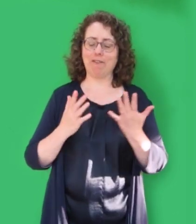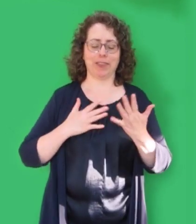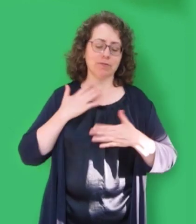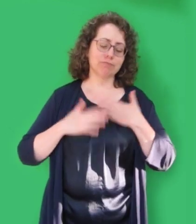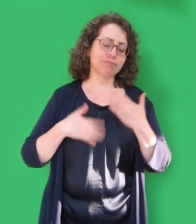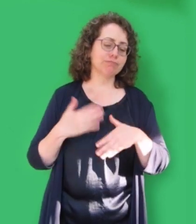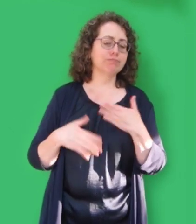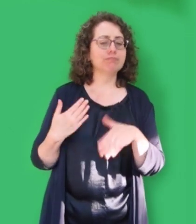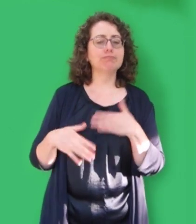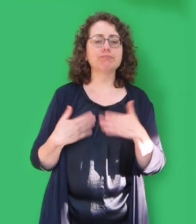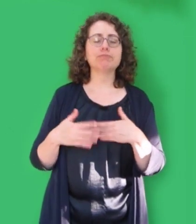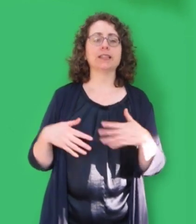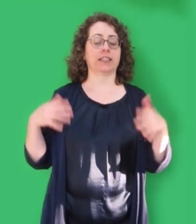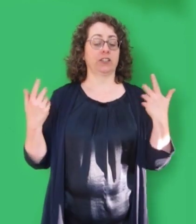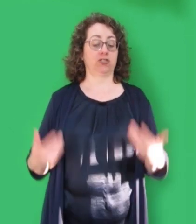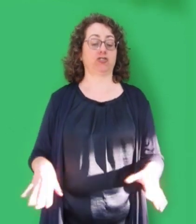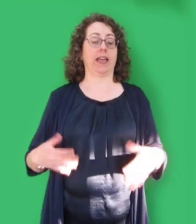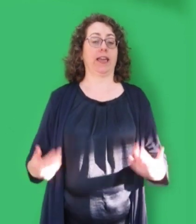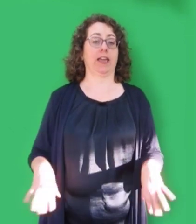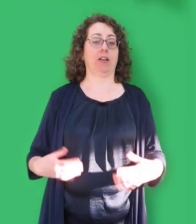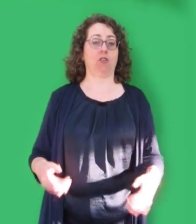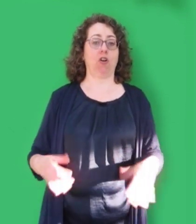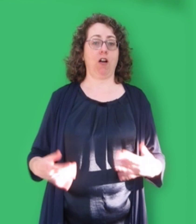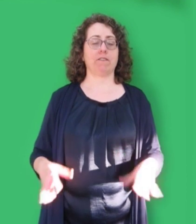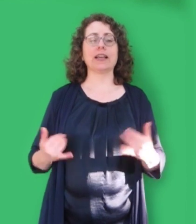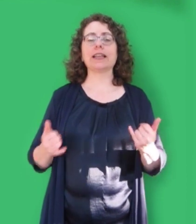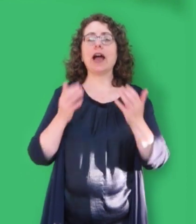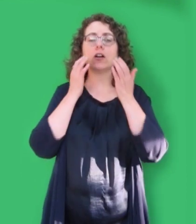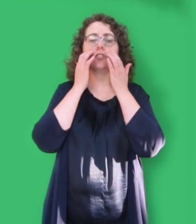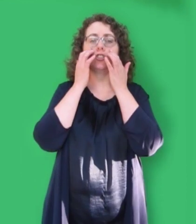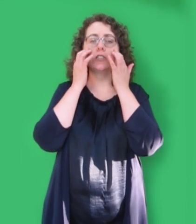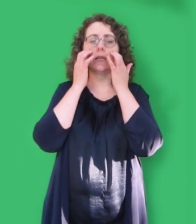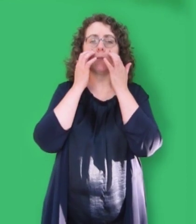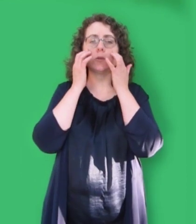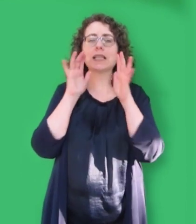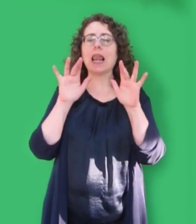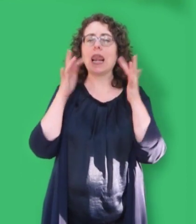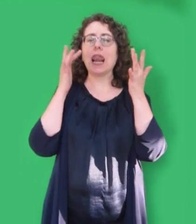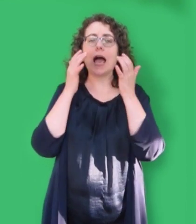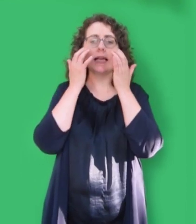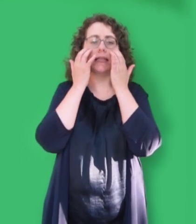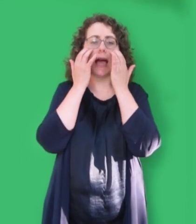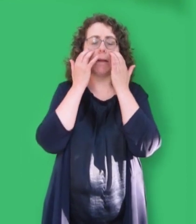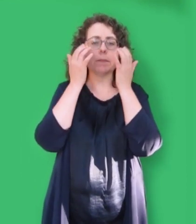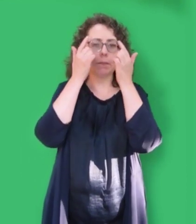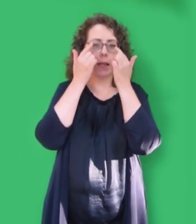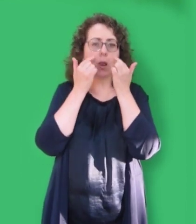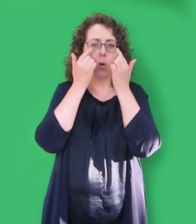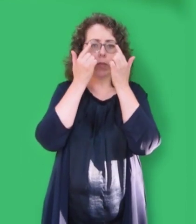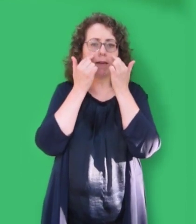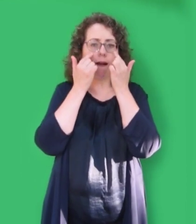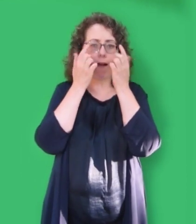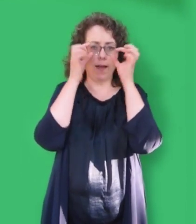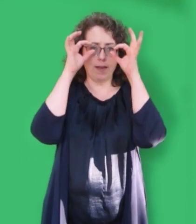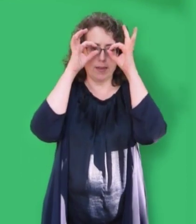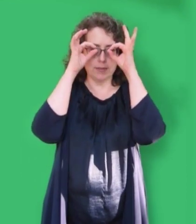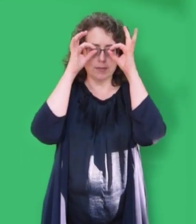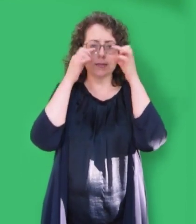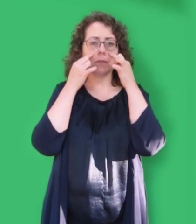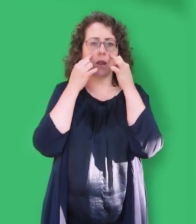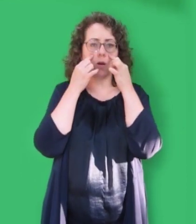Everything flowing. Shake your hands off. Come to your cheekbones. Lightly tap just below your eyes on your